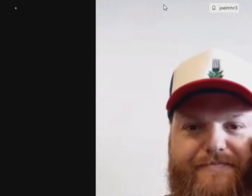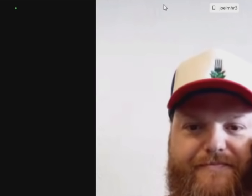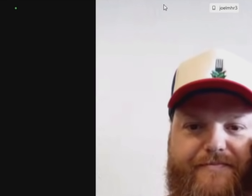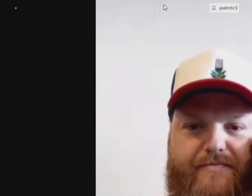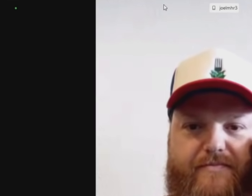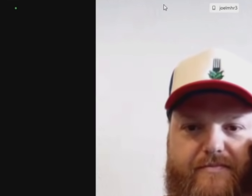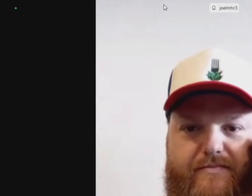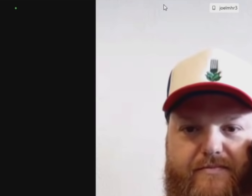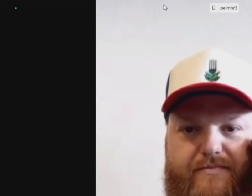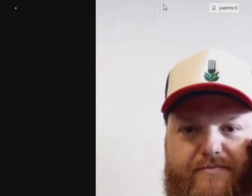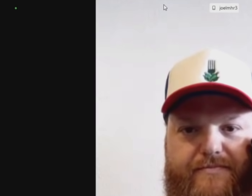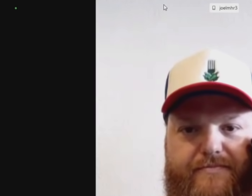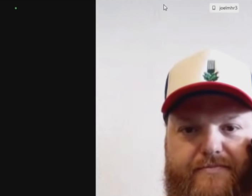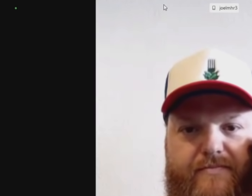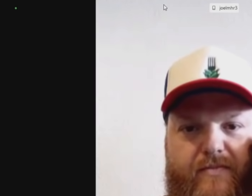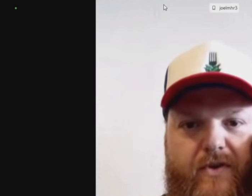it.